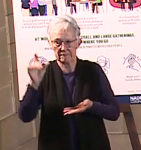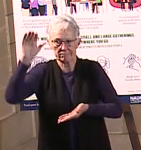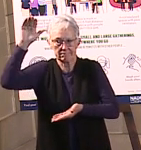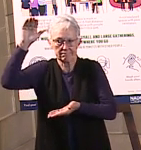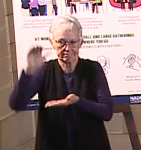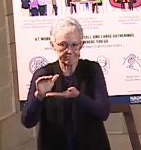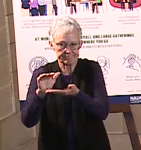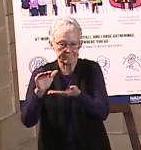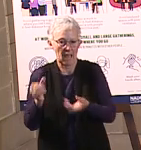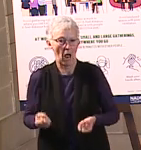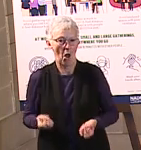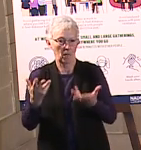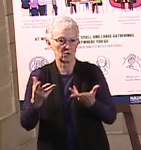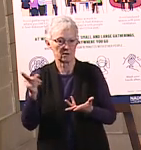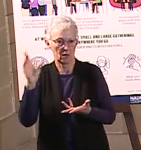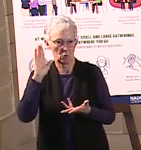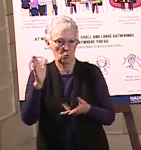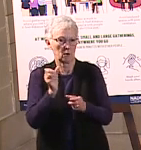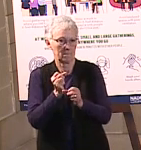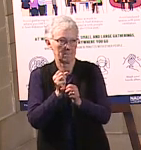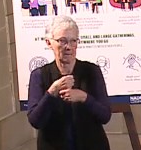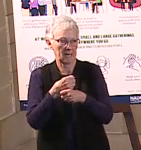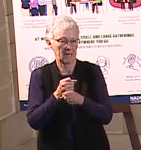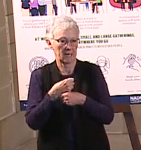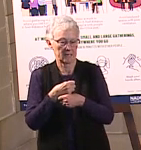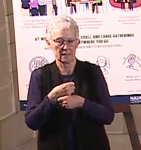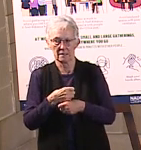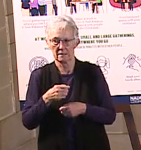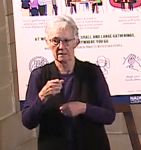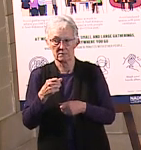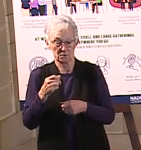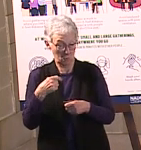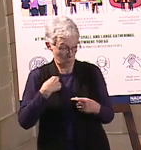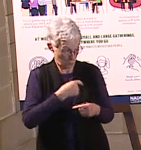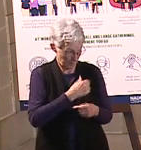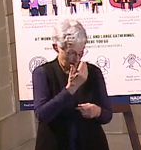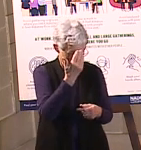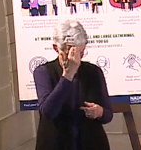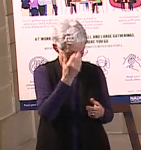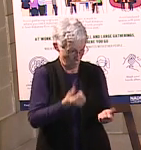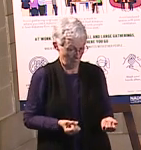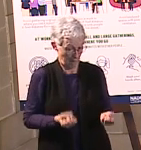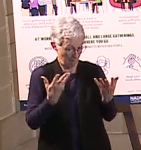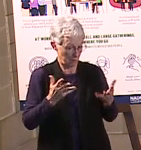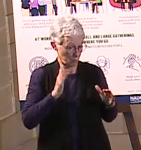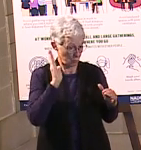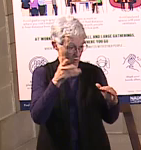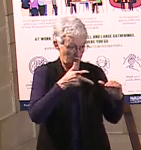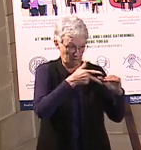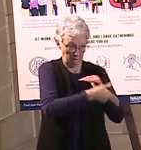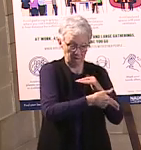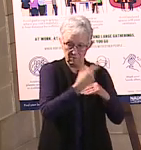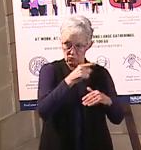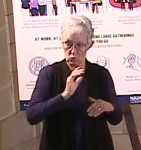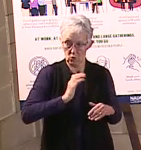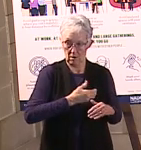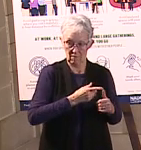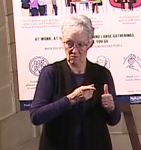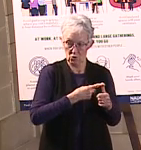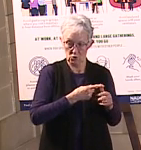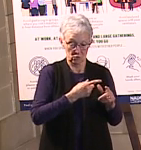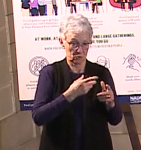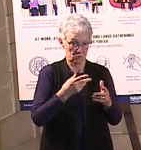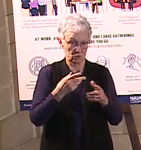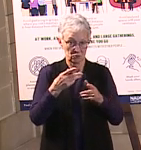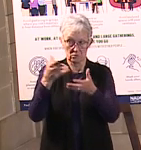less? So far, we have not been told that we're going to be any less than what we were originally told. And again, remember, still have to get that FDA